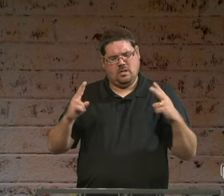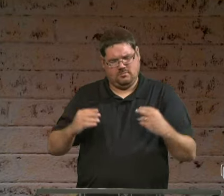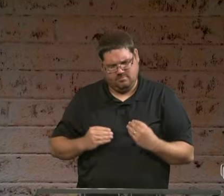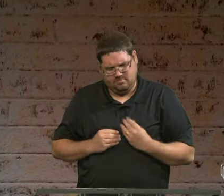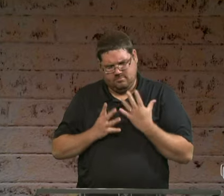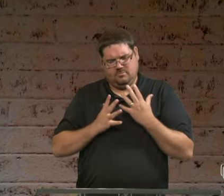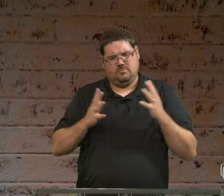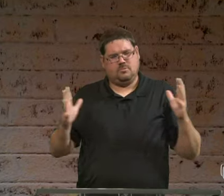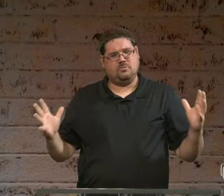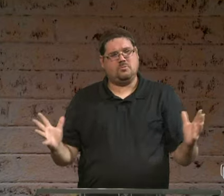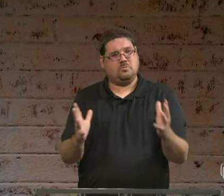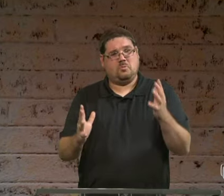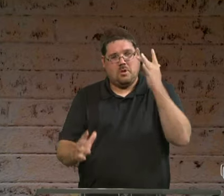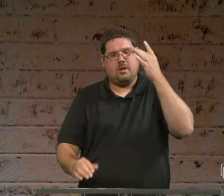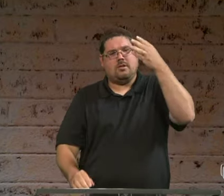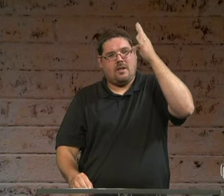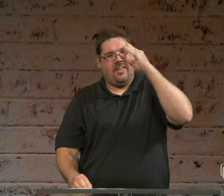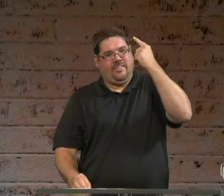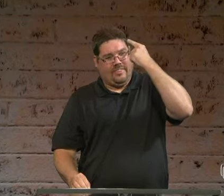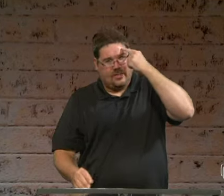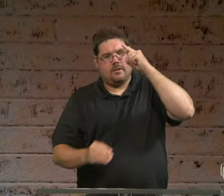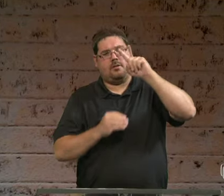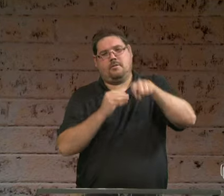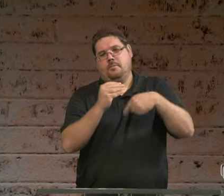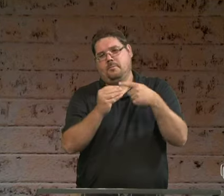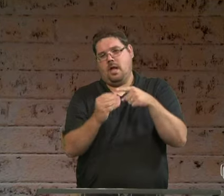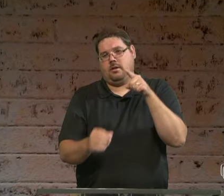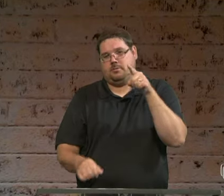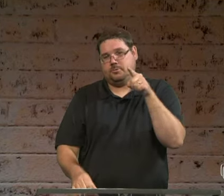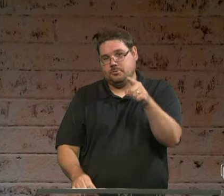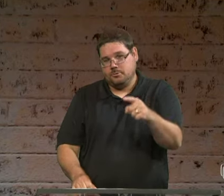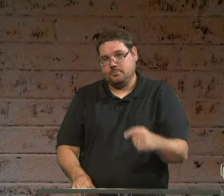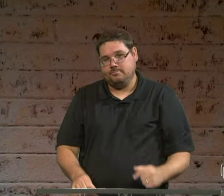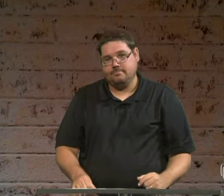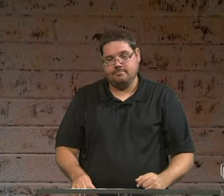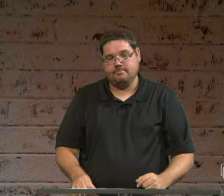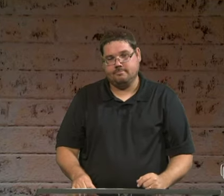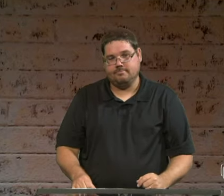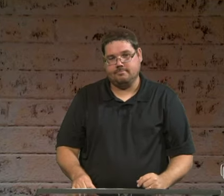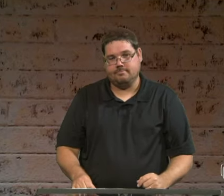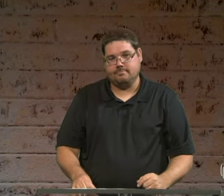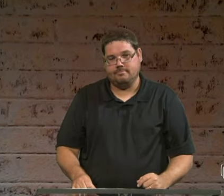that's a good thing. That should inspire you to know that God thinks about you.